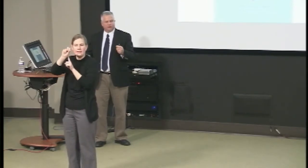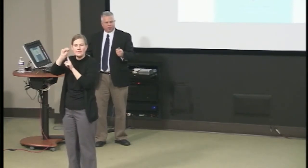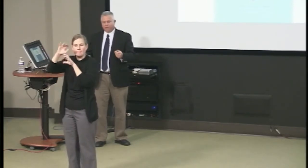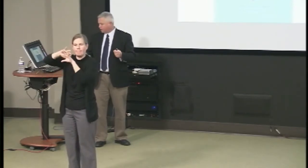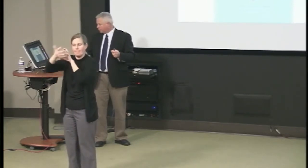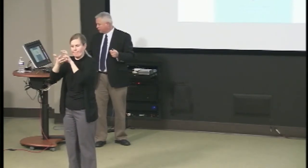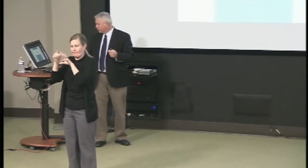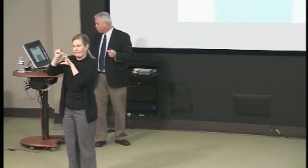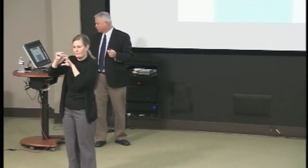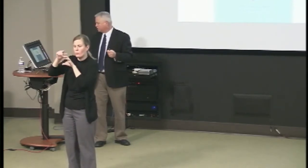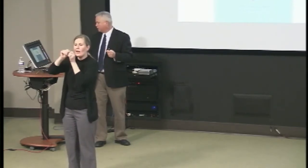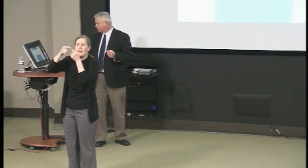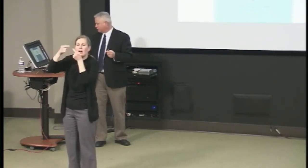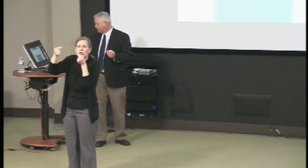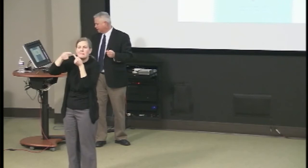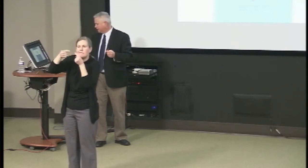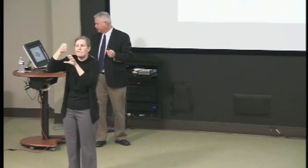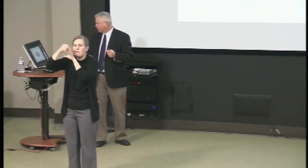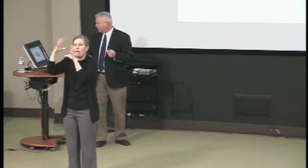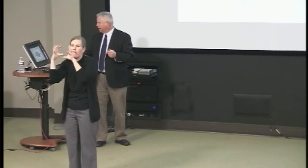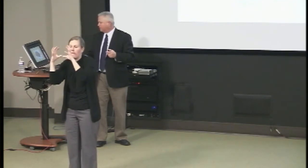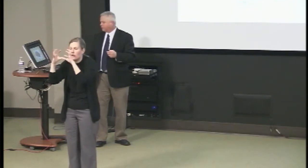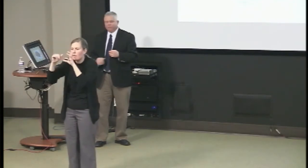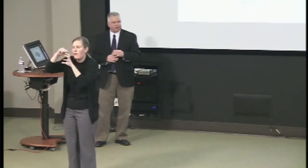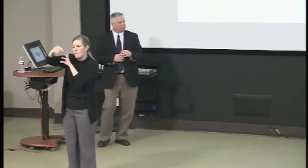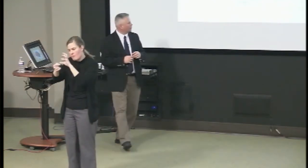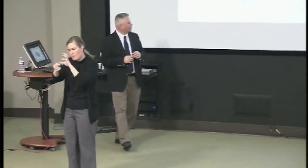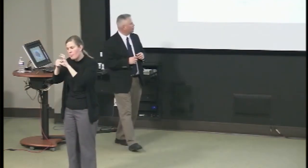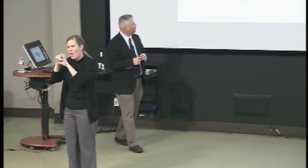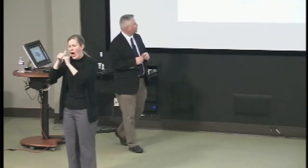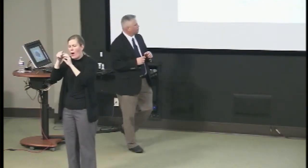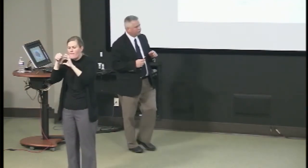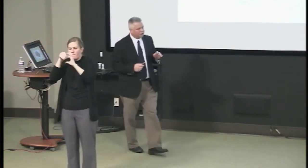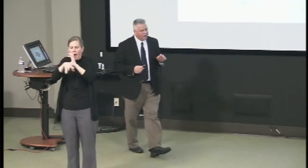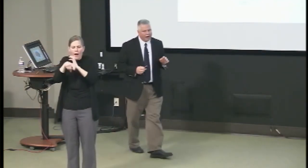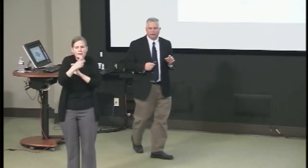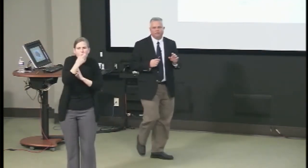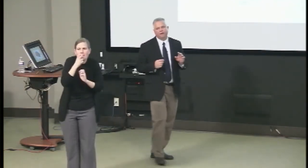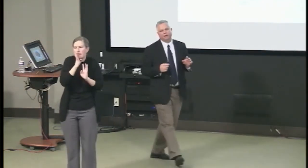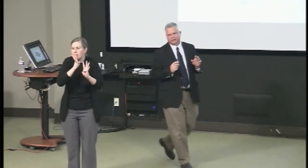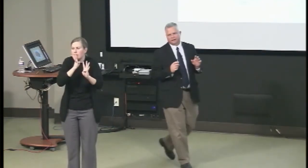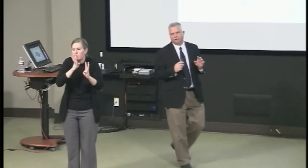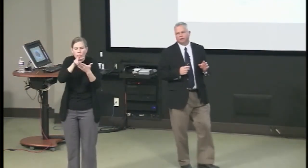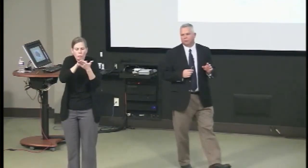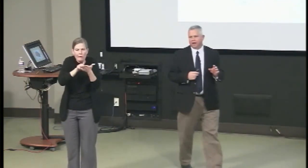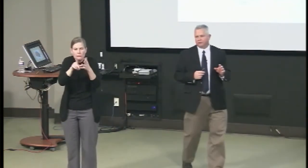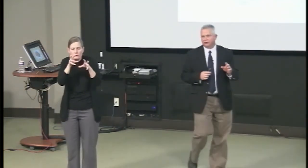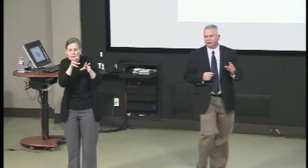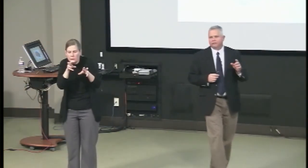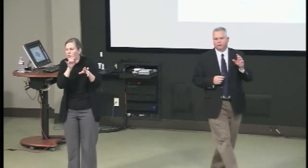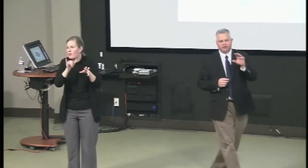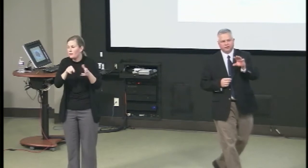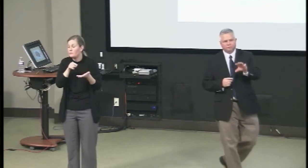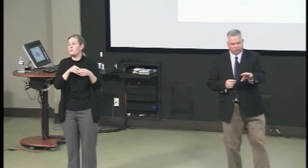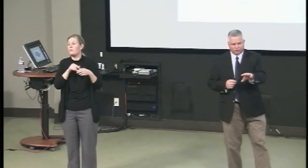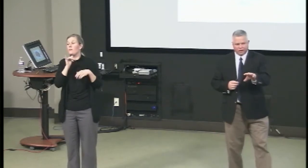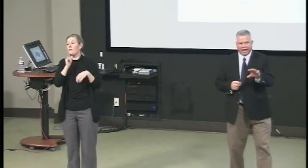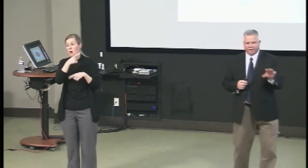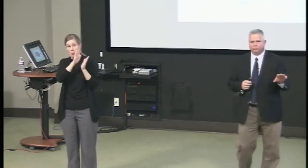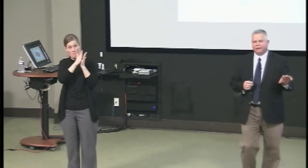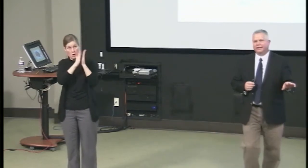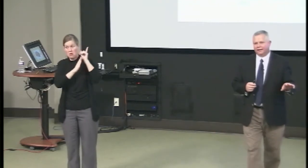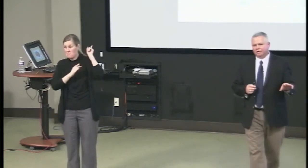and changing both speech and reading. And from this work, we start out with a very simple model for